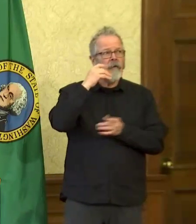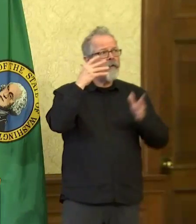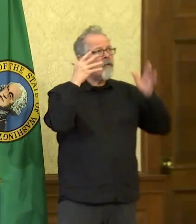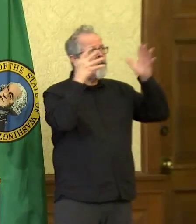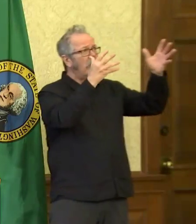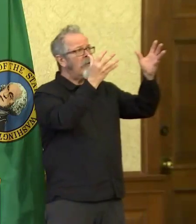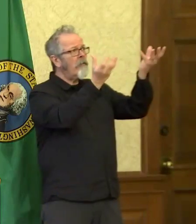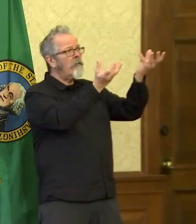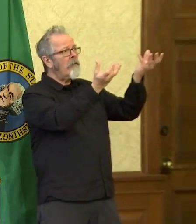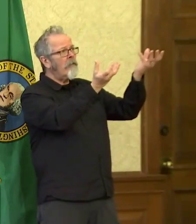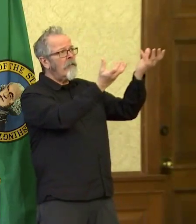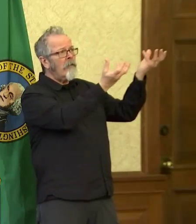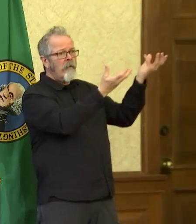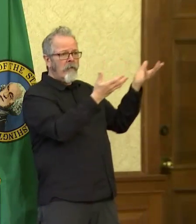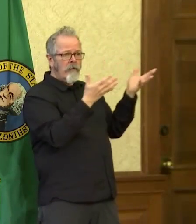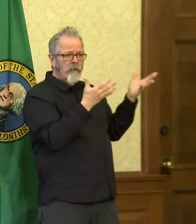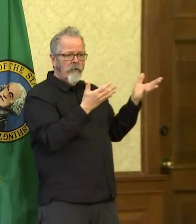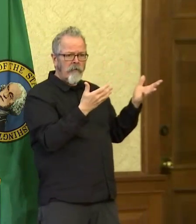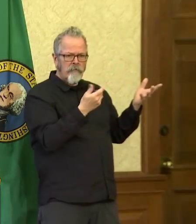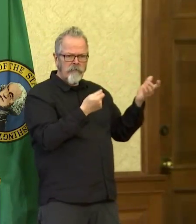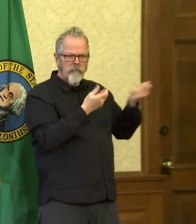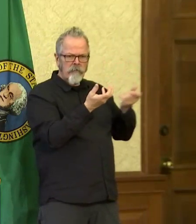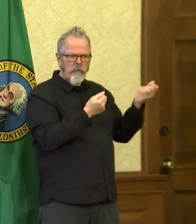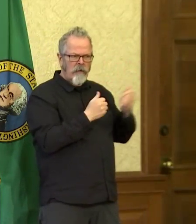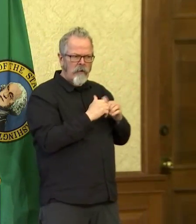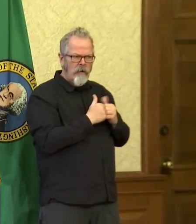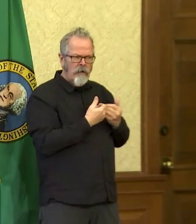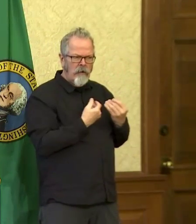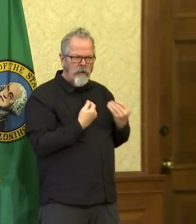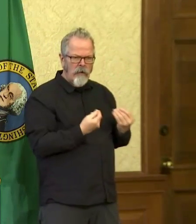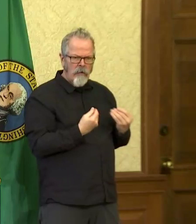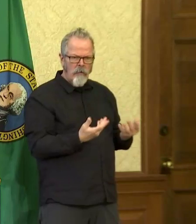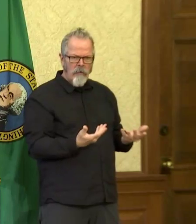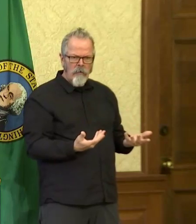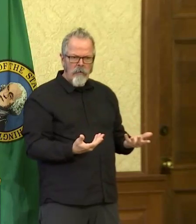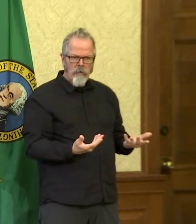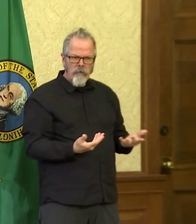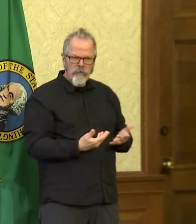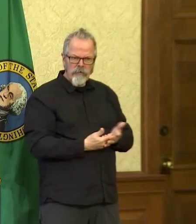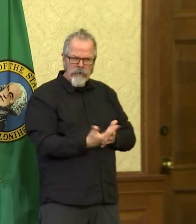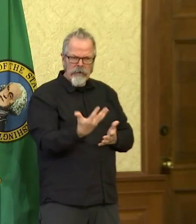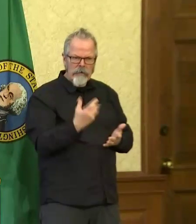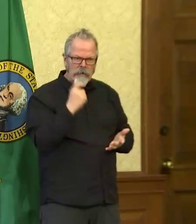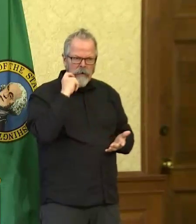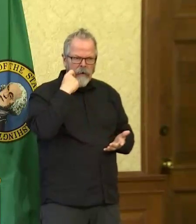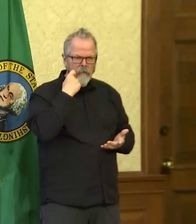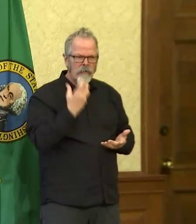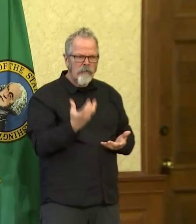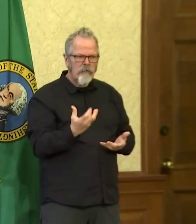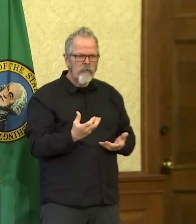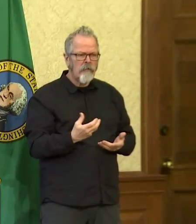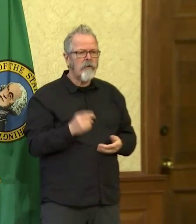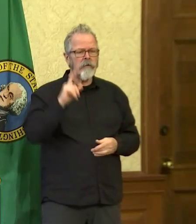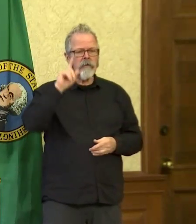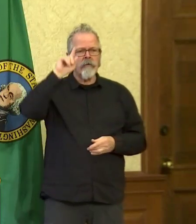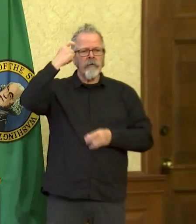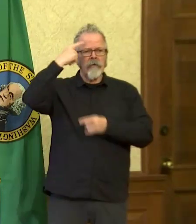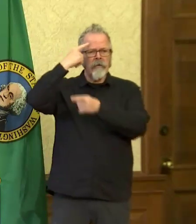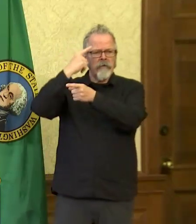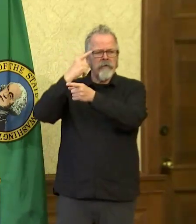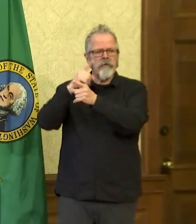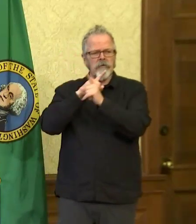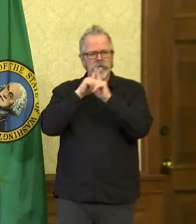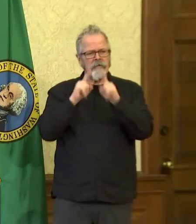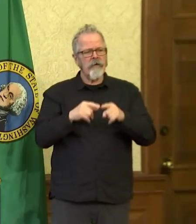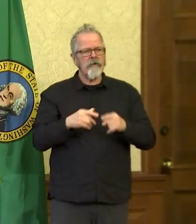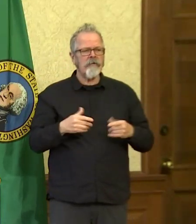challenge for our state because we need both safety for people who work in the fields and a steady production of food. And